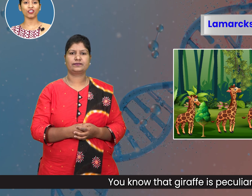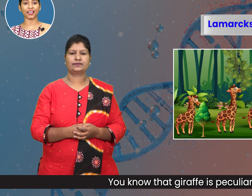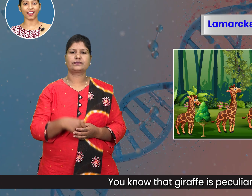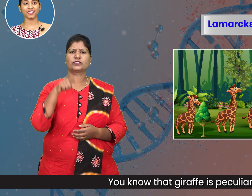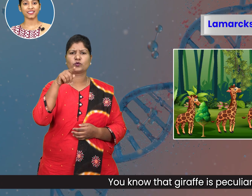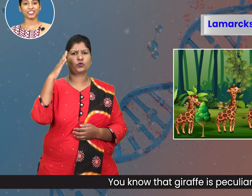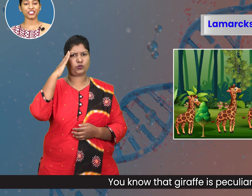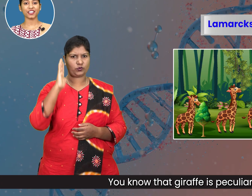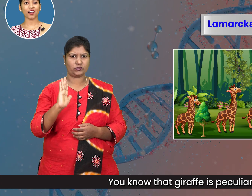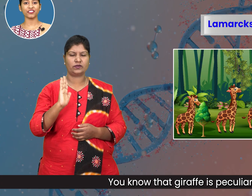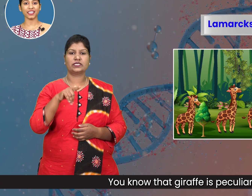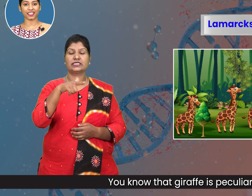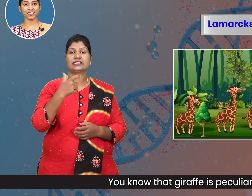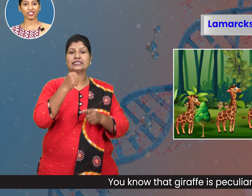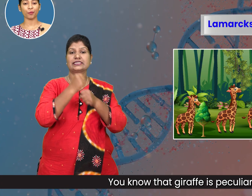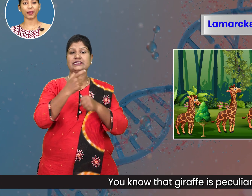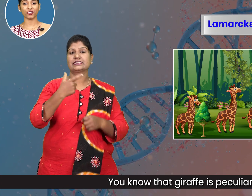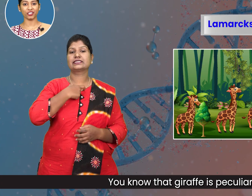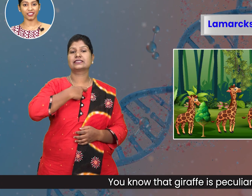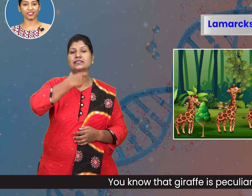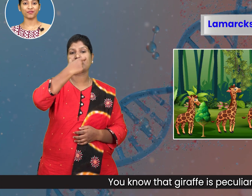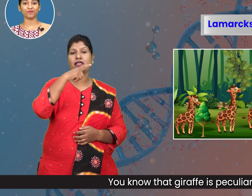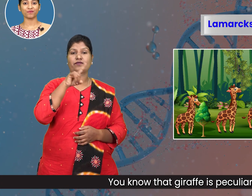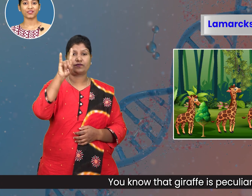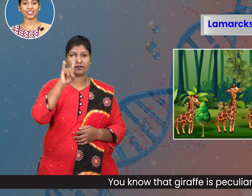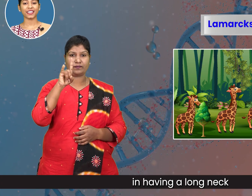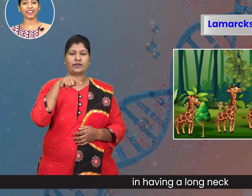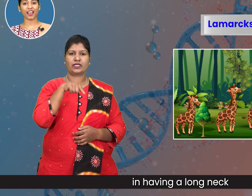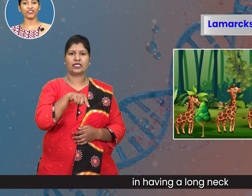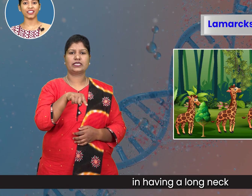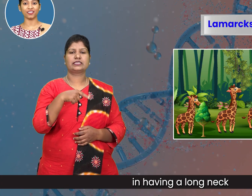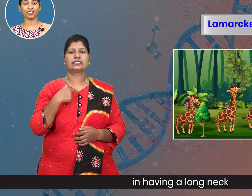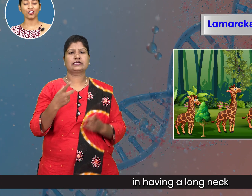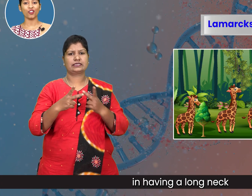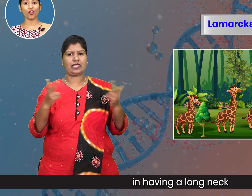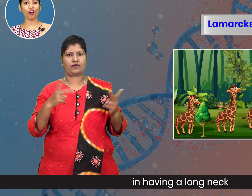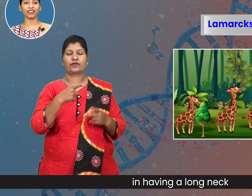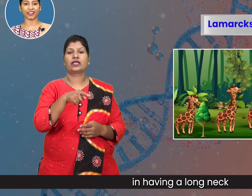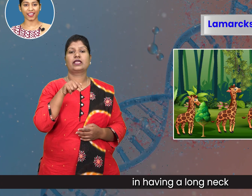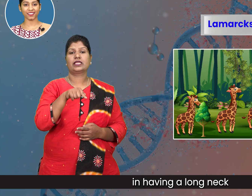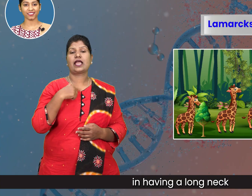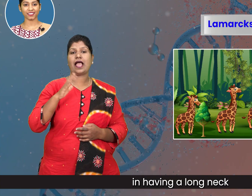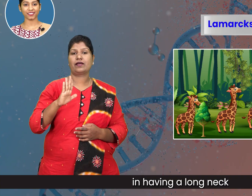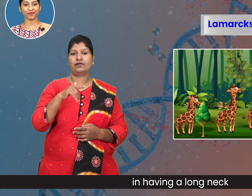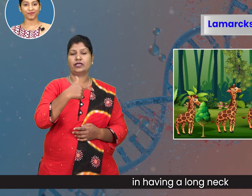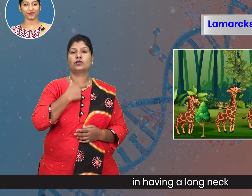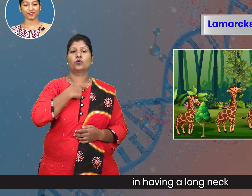you know that giraffe is peculiar in having a long